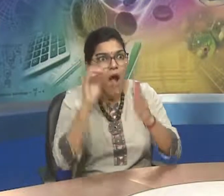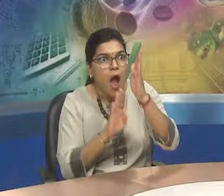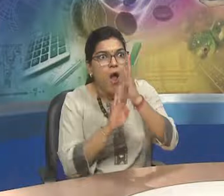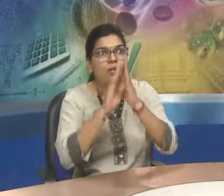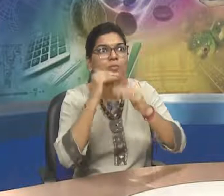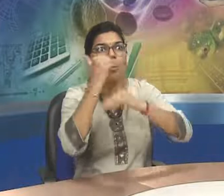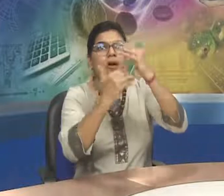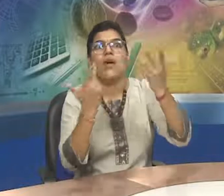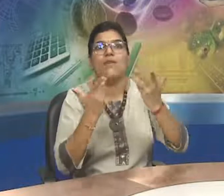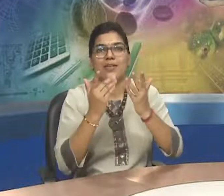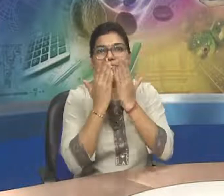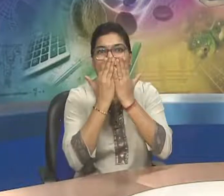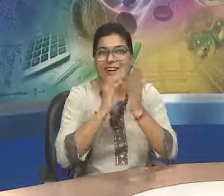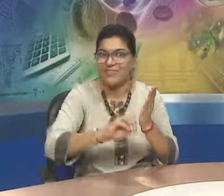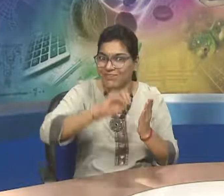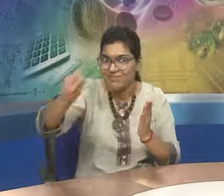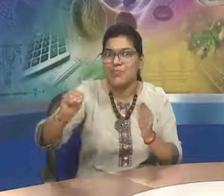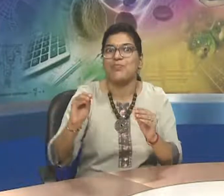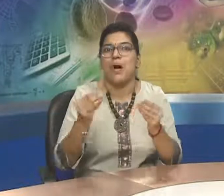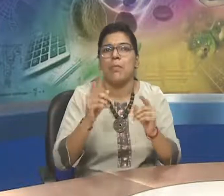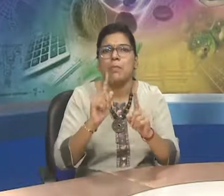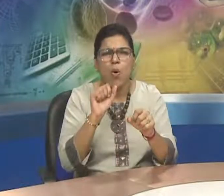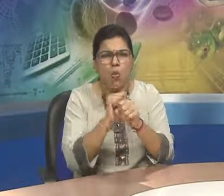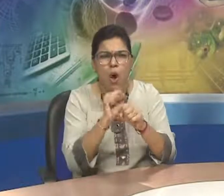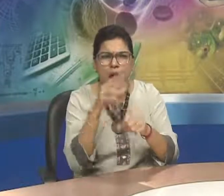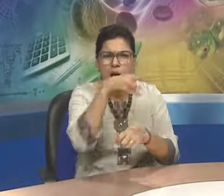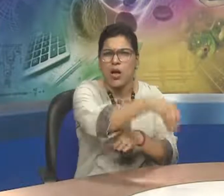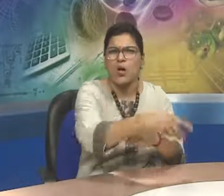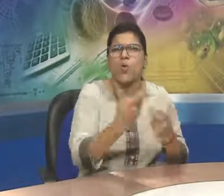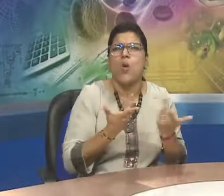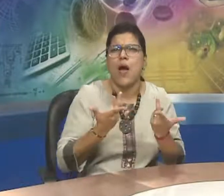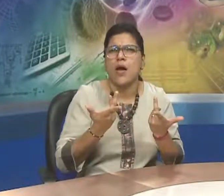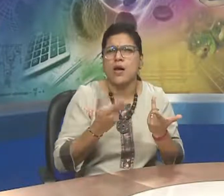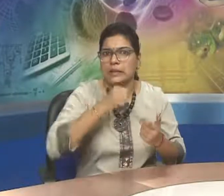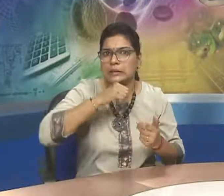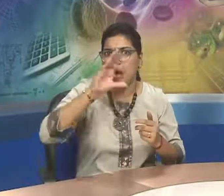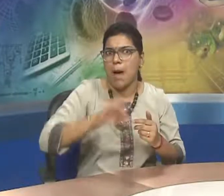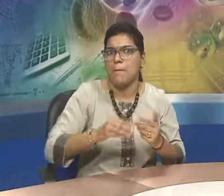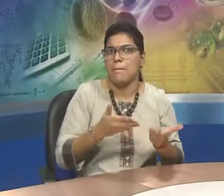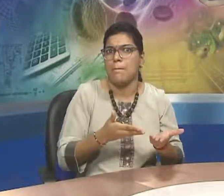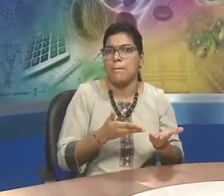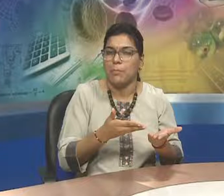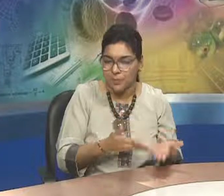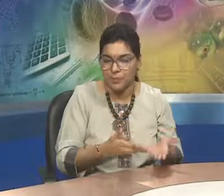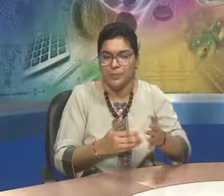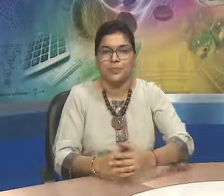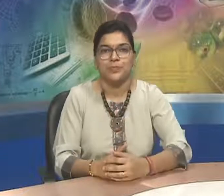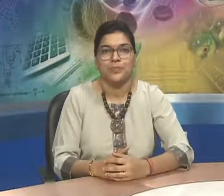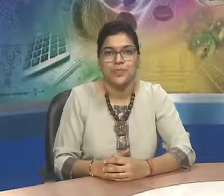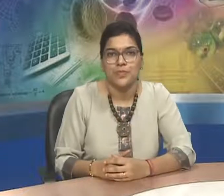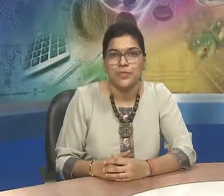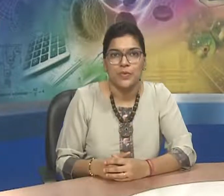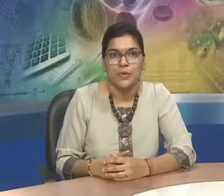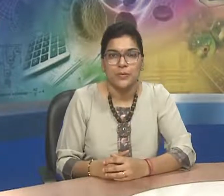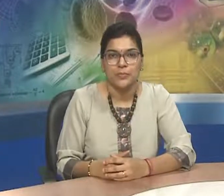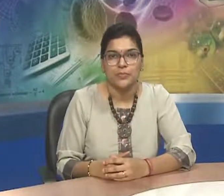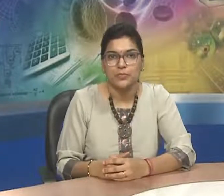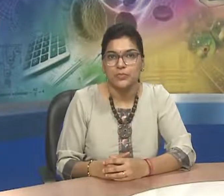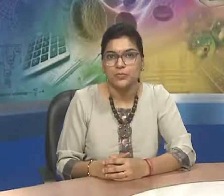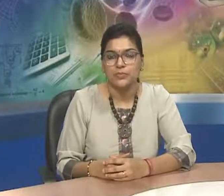as we all know, that this is the age for the development of the mind. That is the reason.